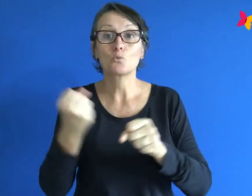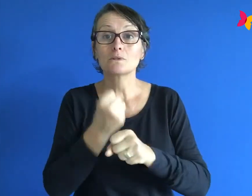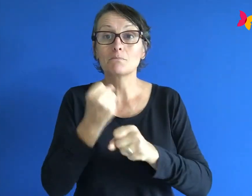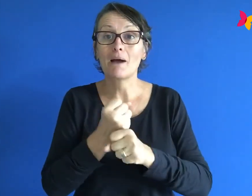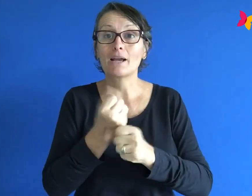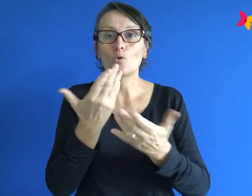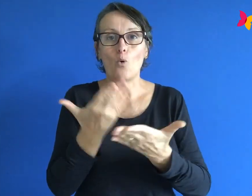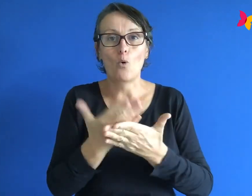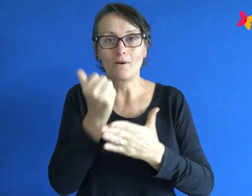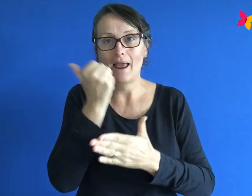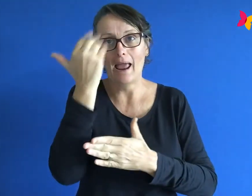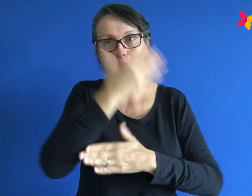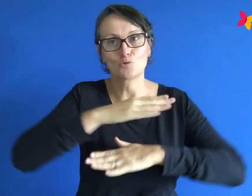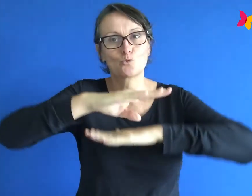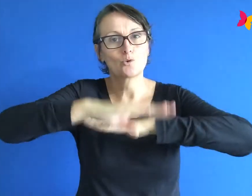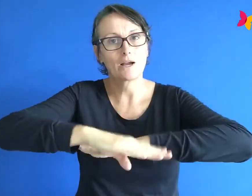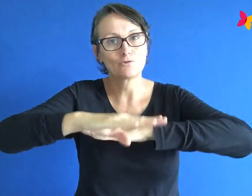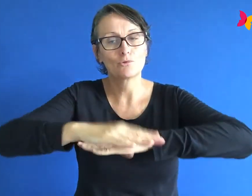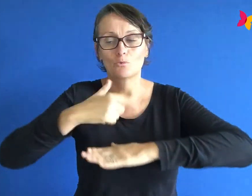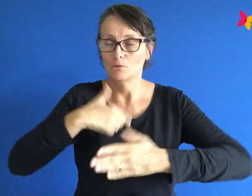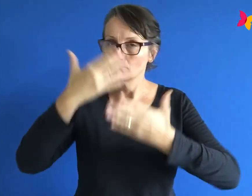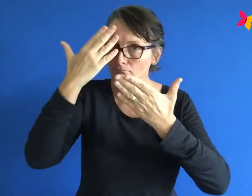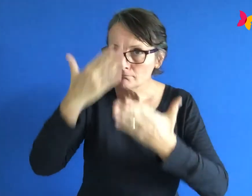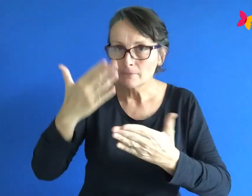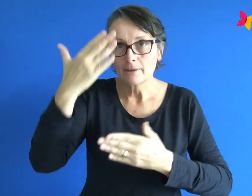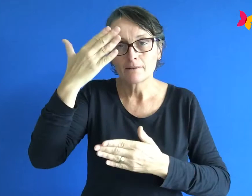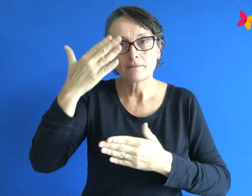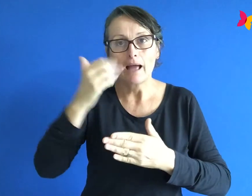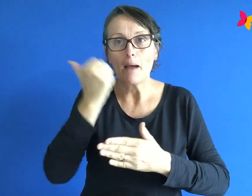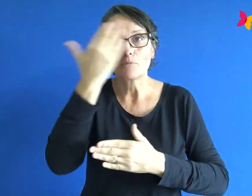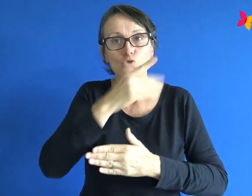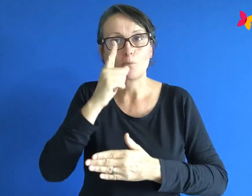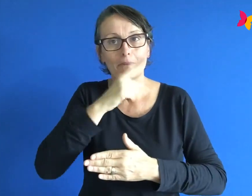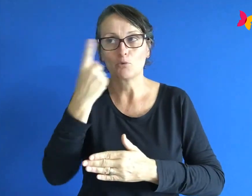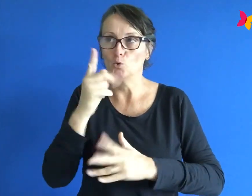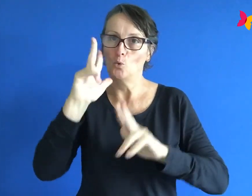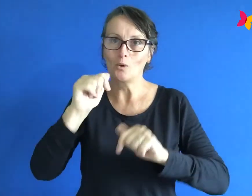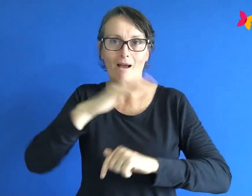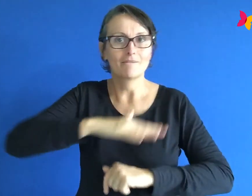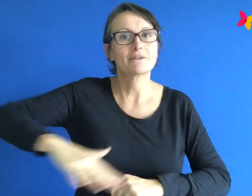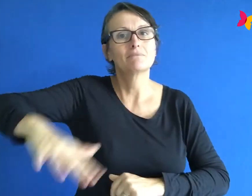pay respect to the traditional owners of these lands. Thank you for listening to Not Alone.